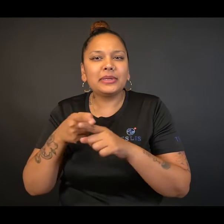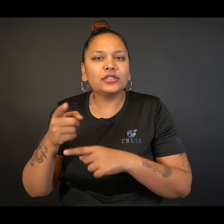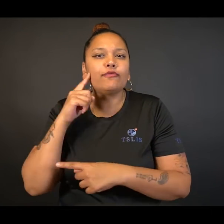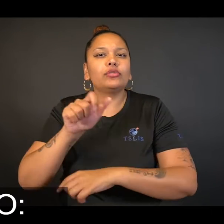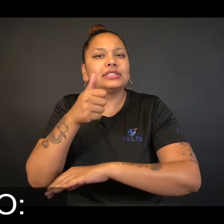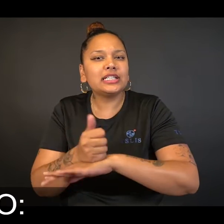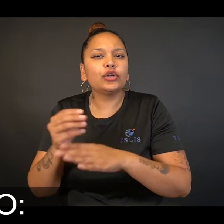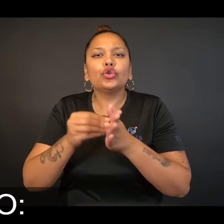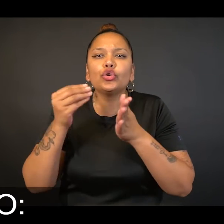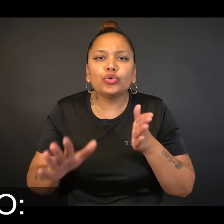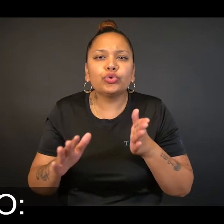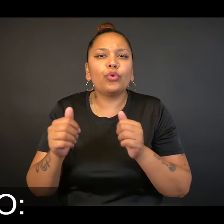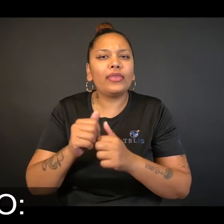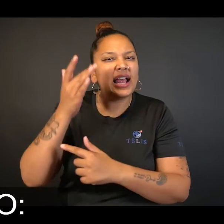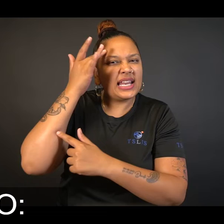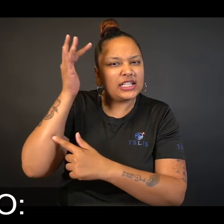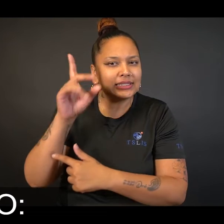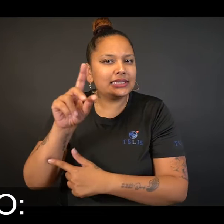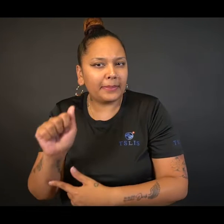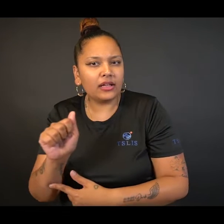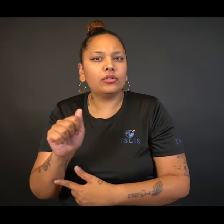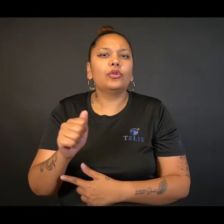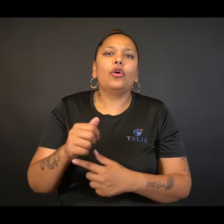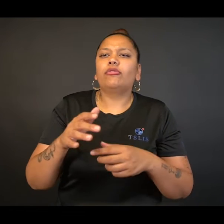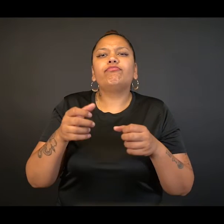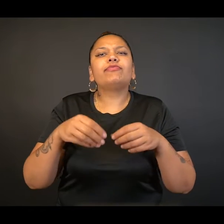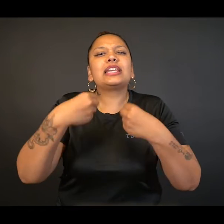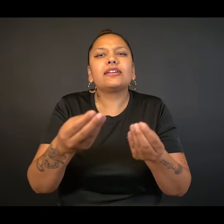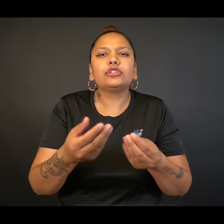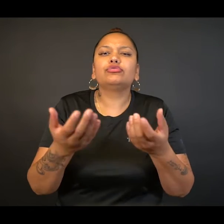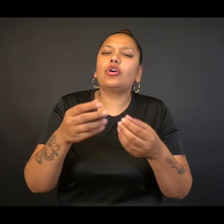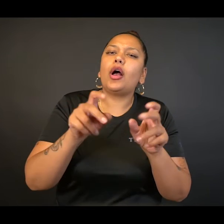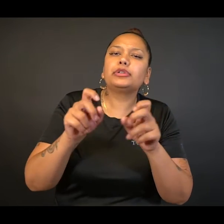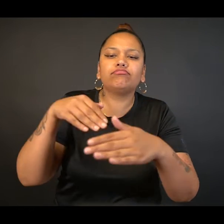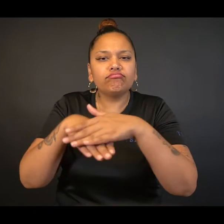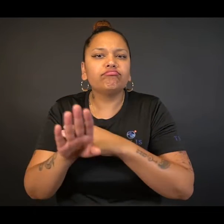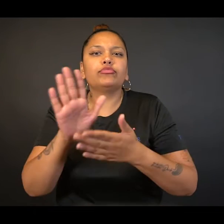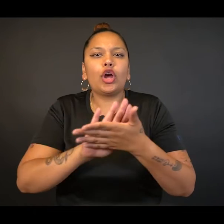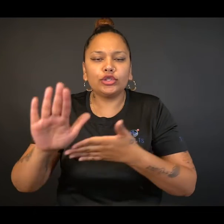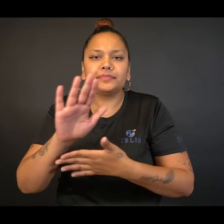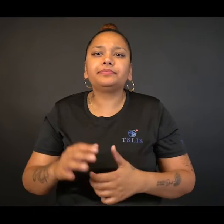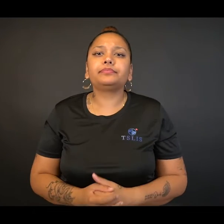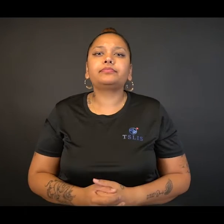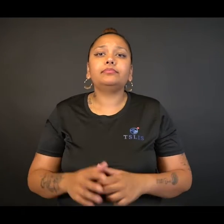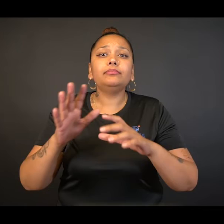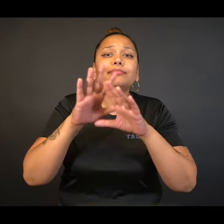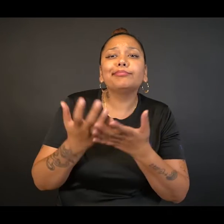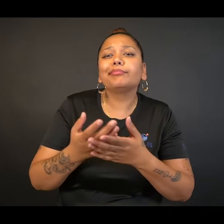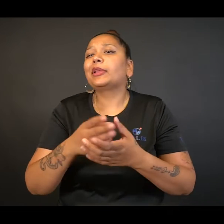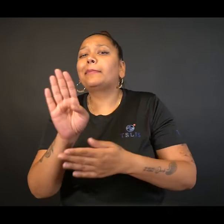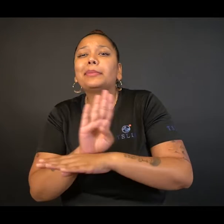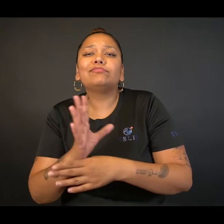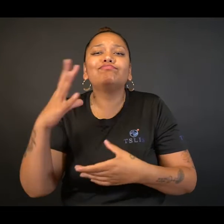college. The world of inclusive publishing has to address the needs of people with diverse cognitive